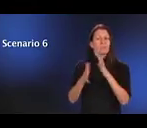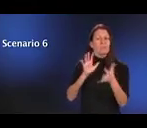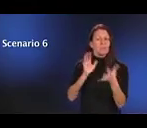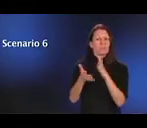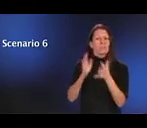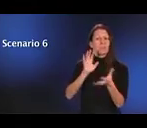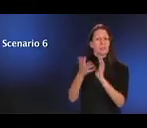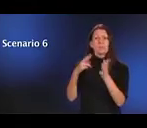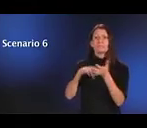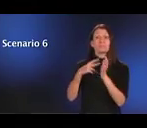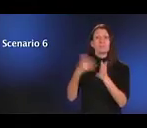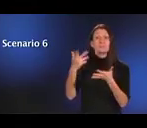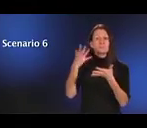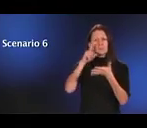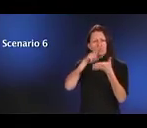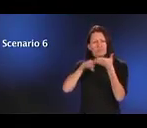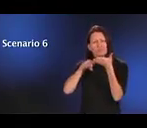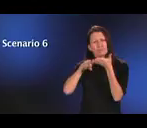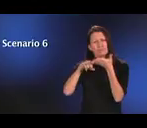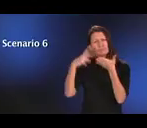own medicine, he has read a lot about